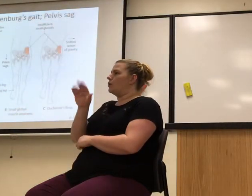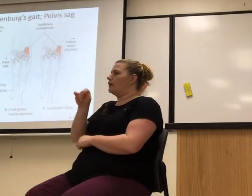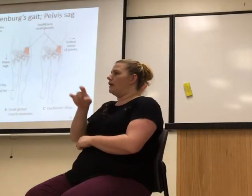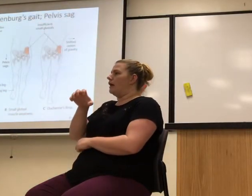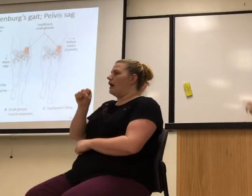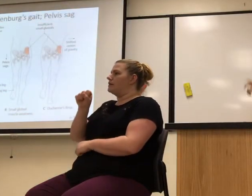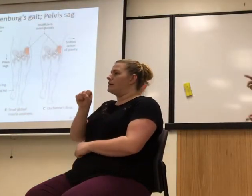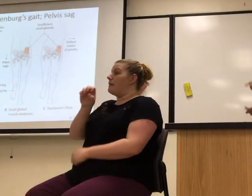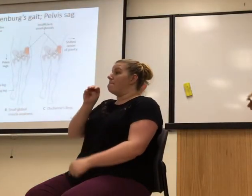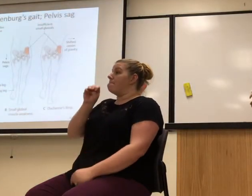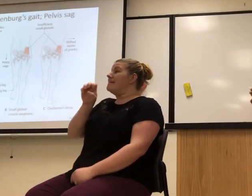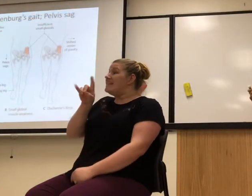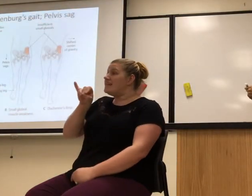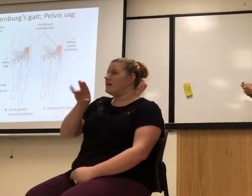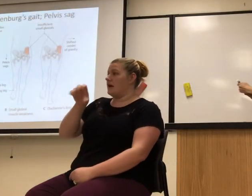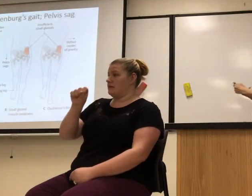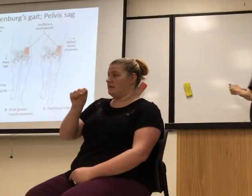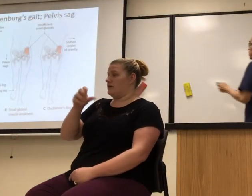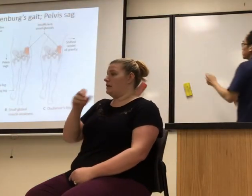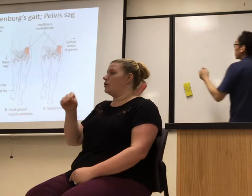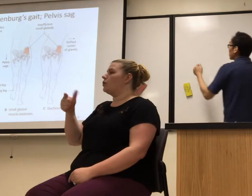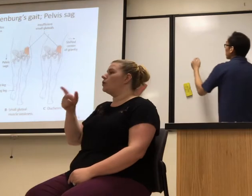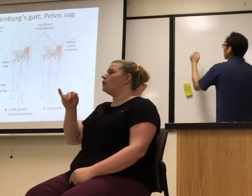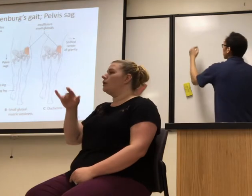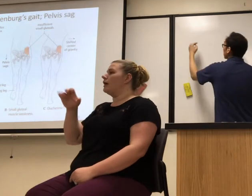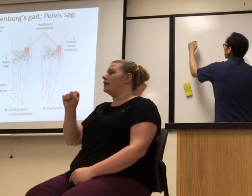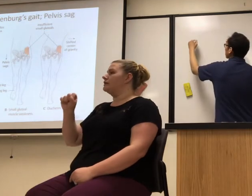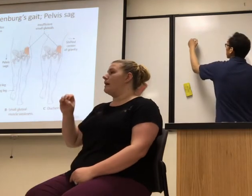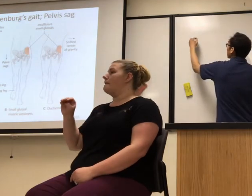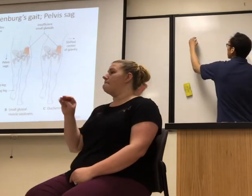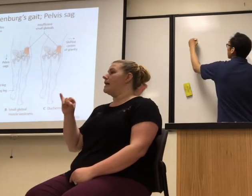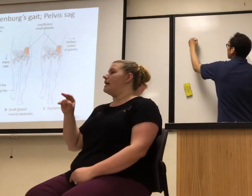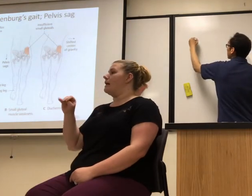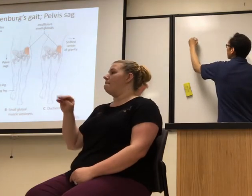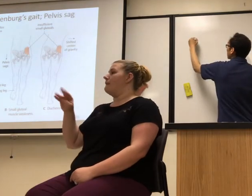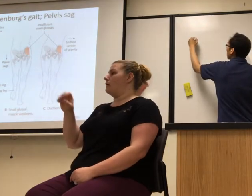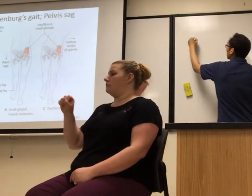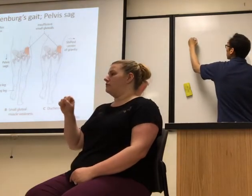gluteus minimus. That would be the superior gluteal nerve.